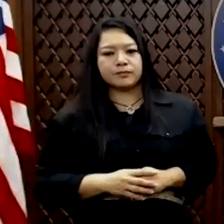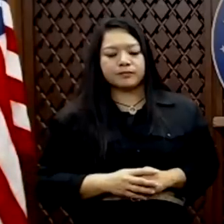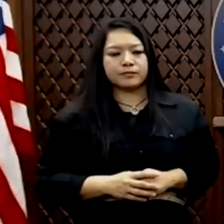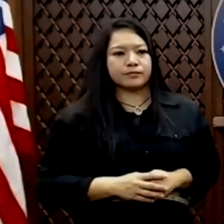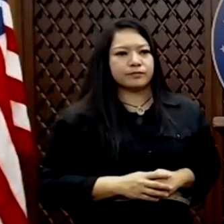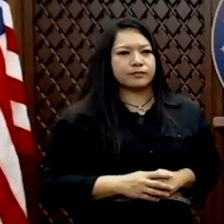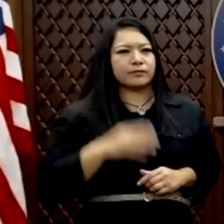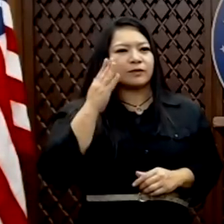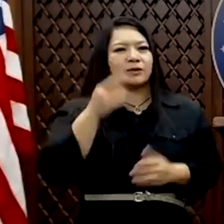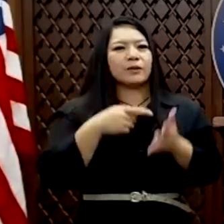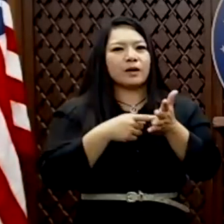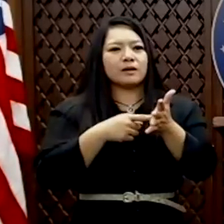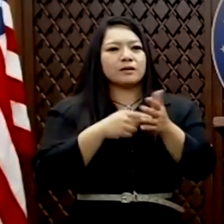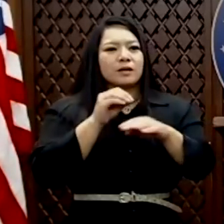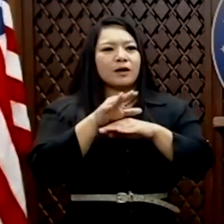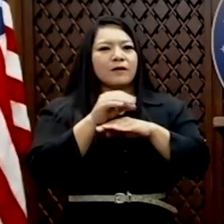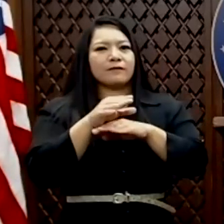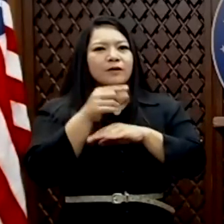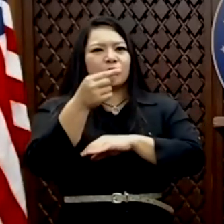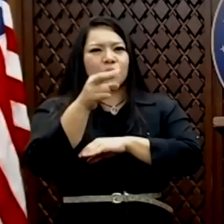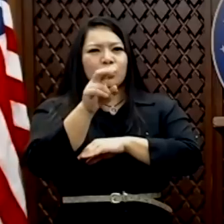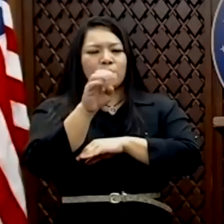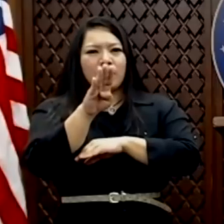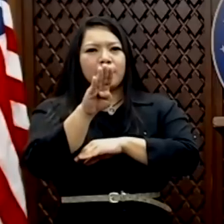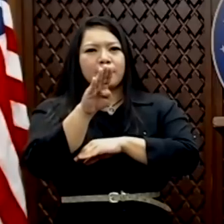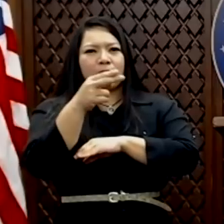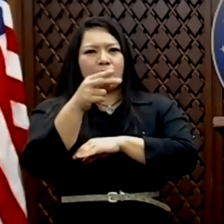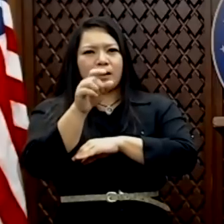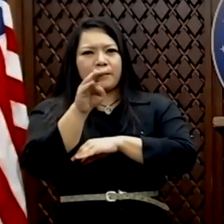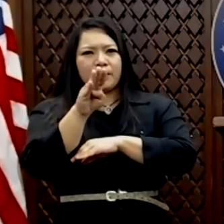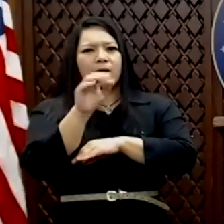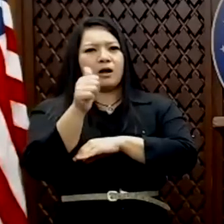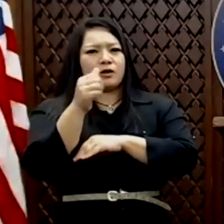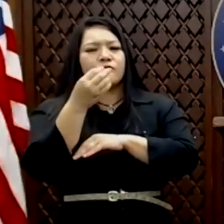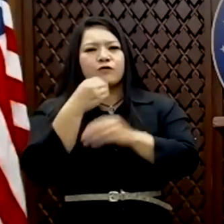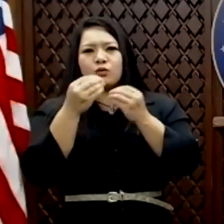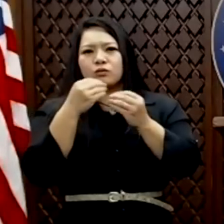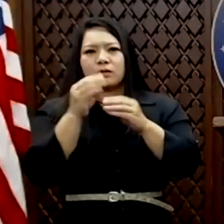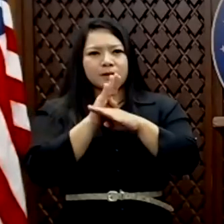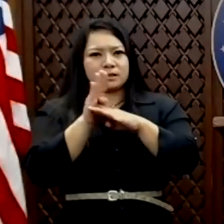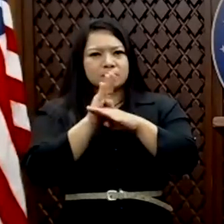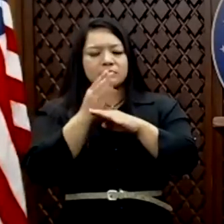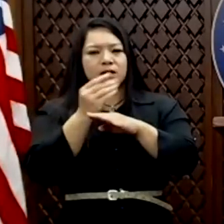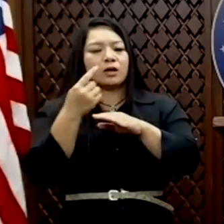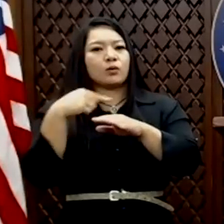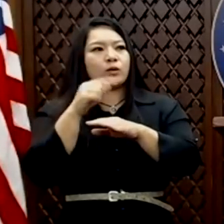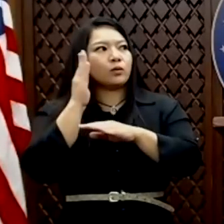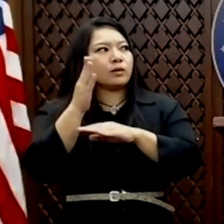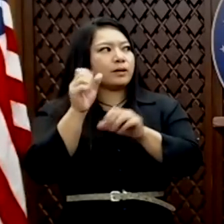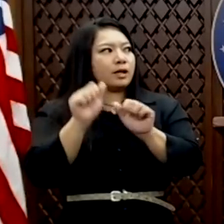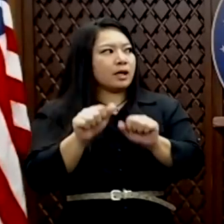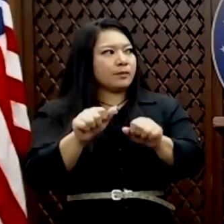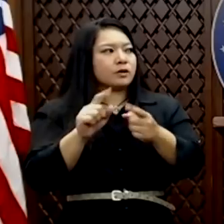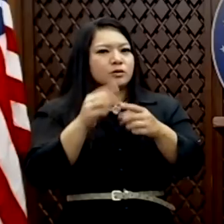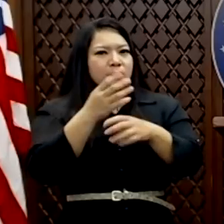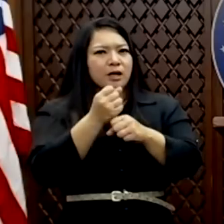will this like affect the Grubhub or other food industries? I know you said that we'll be able to get food, but